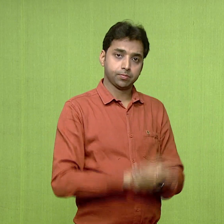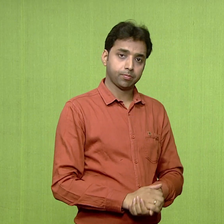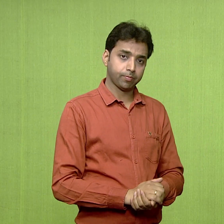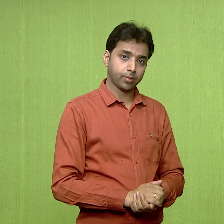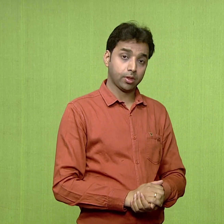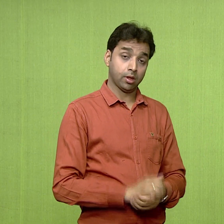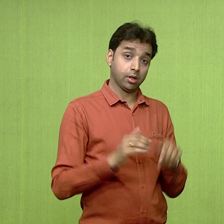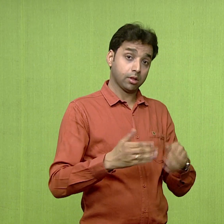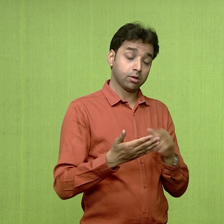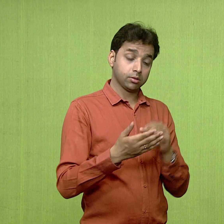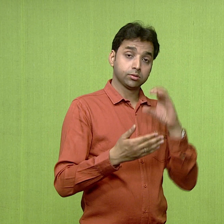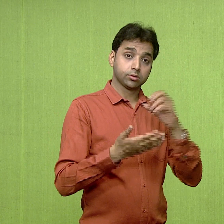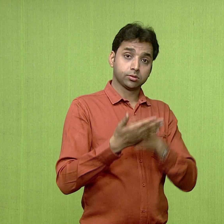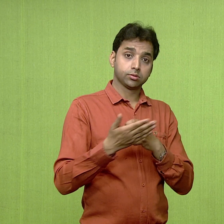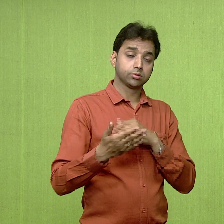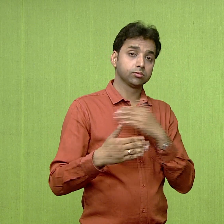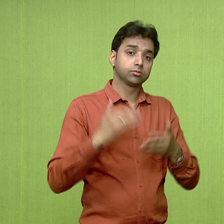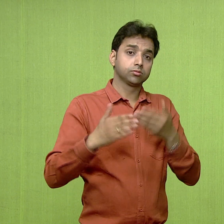The credit for this